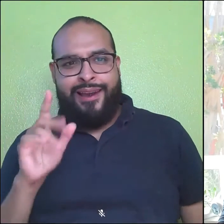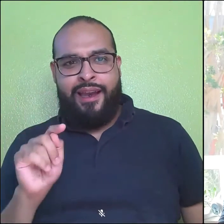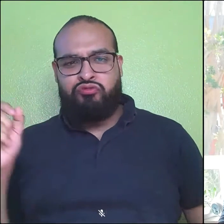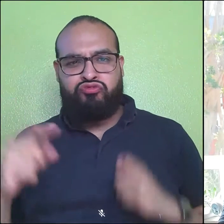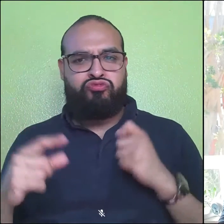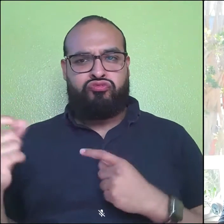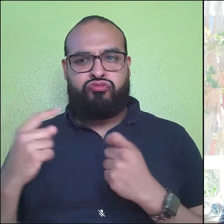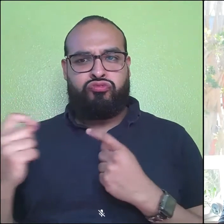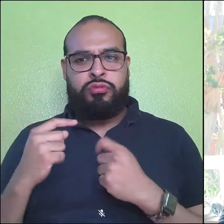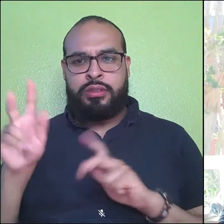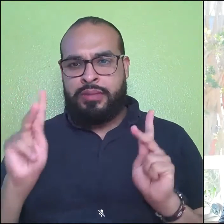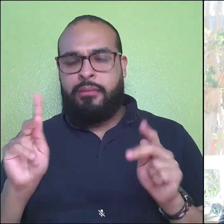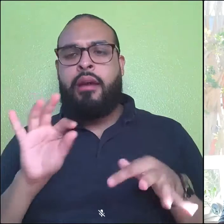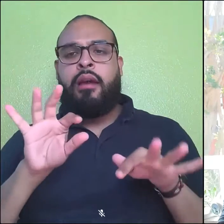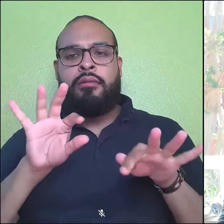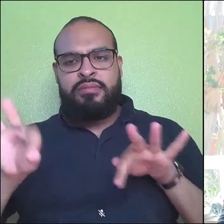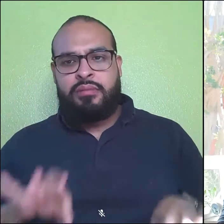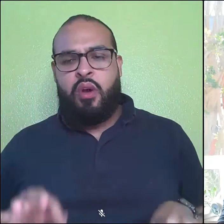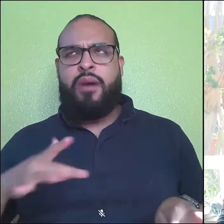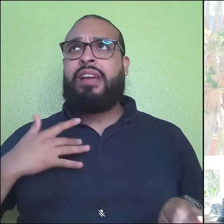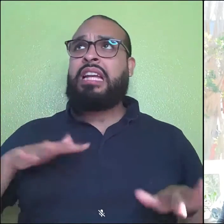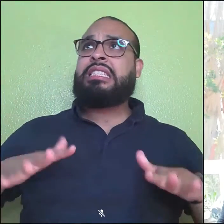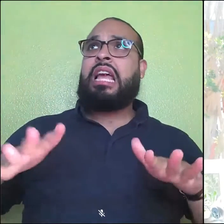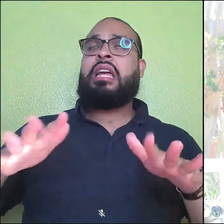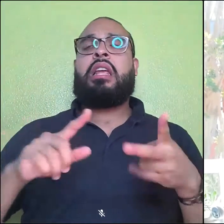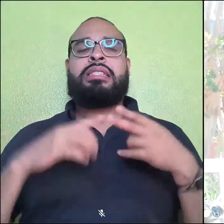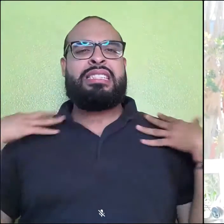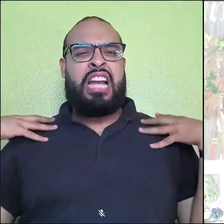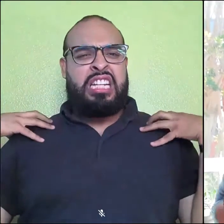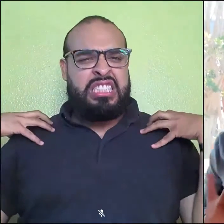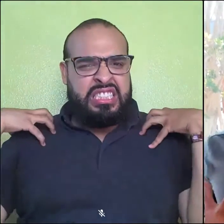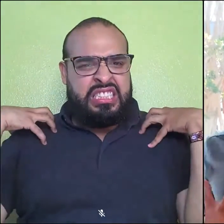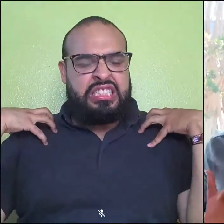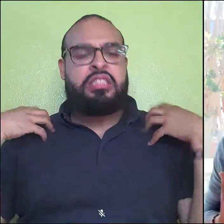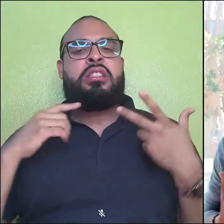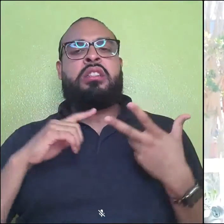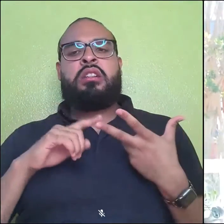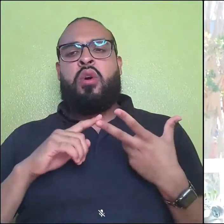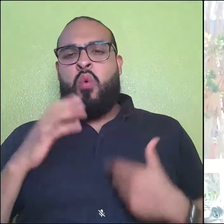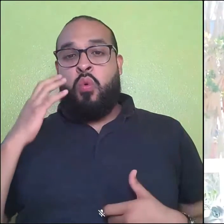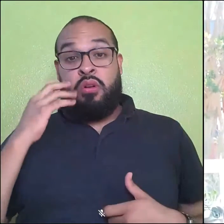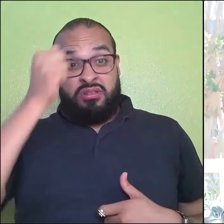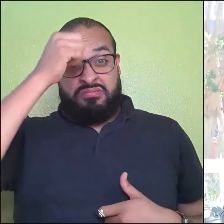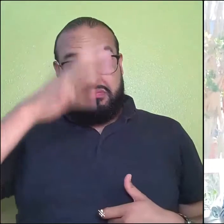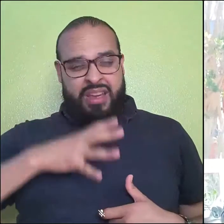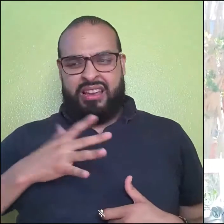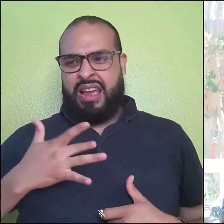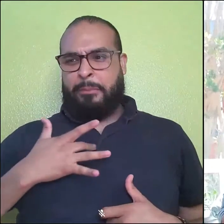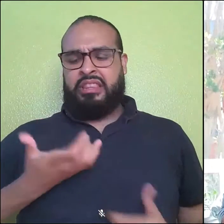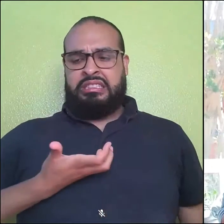tension in the shoulders, anxiety. And so as men, we carry a lot of